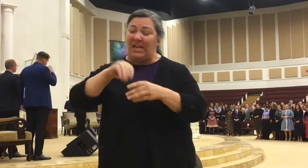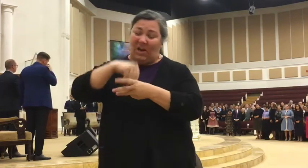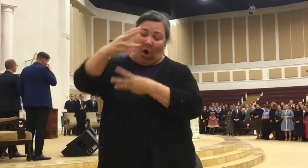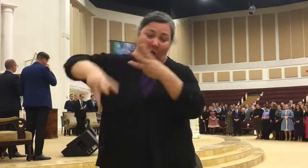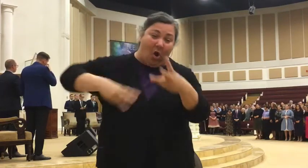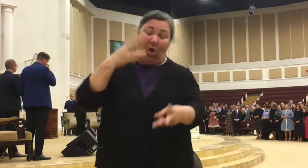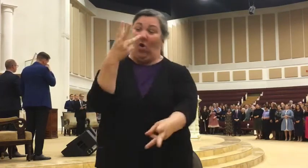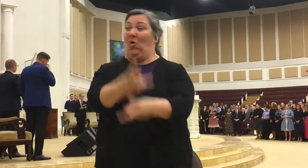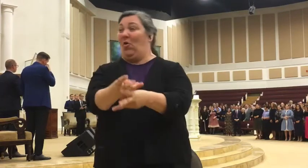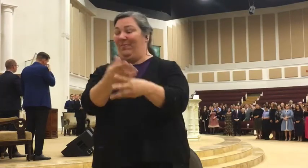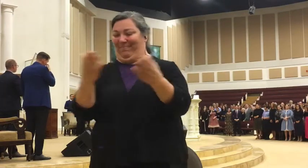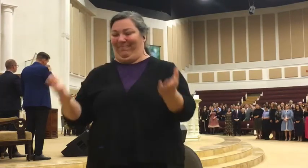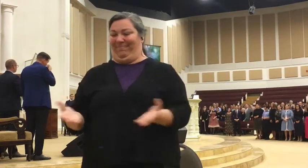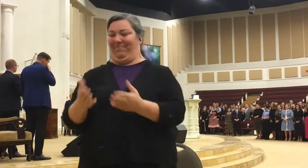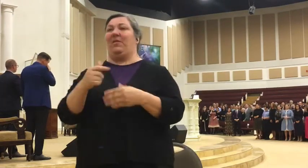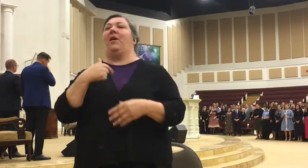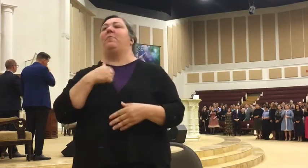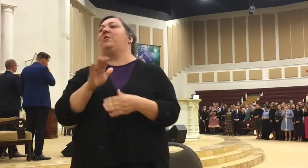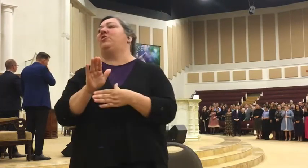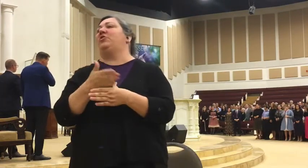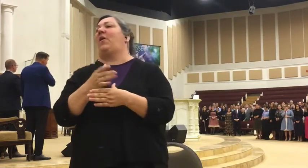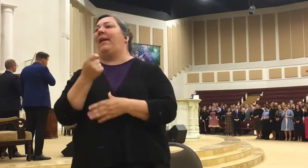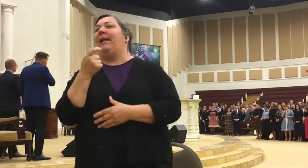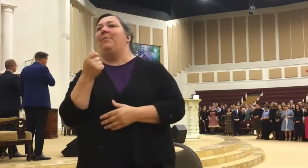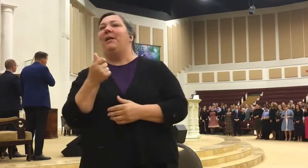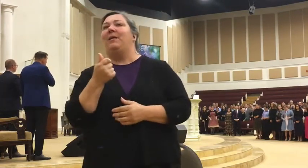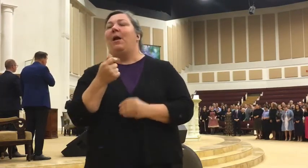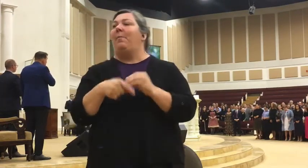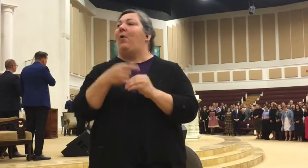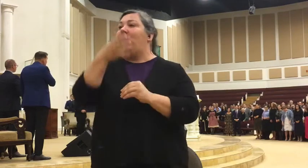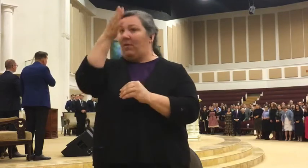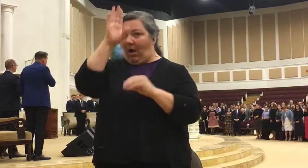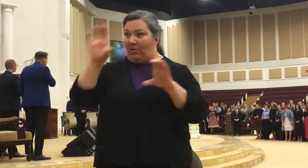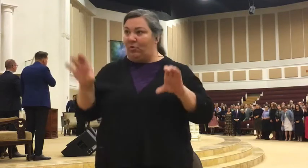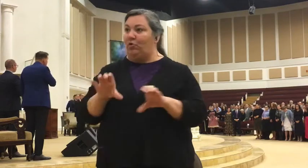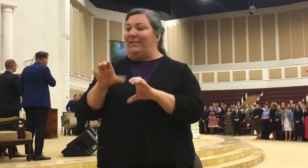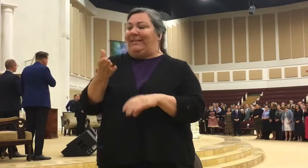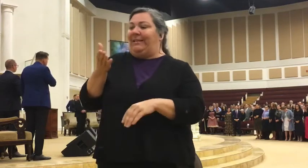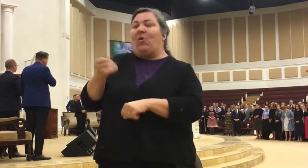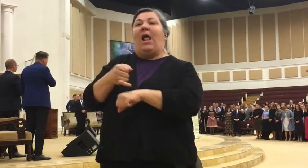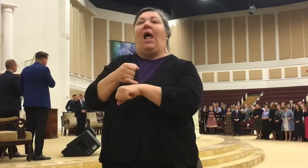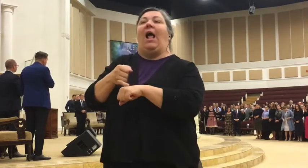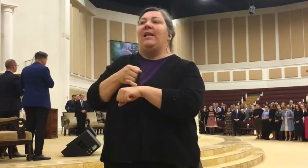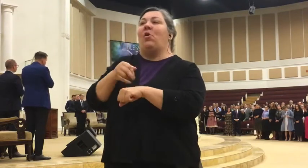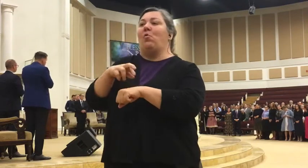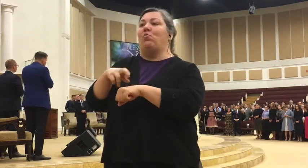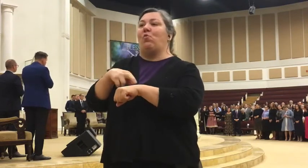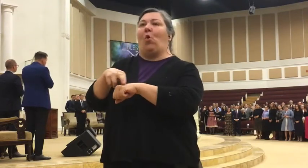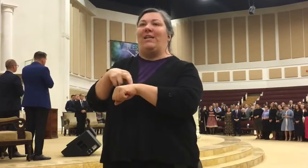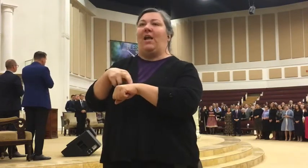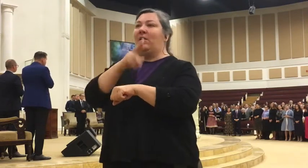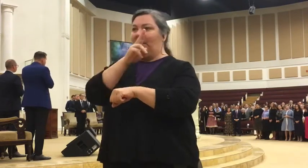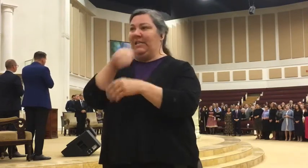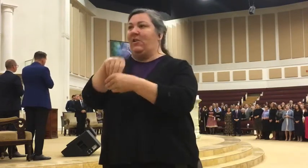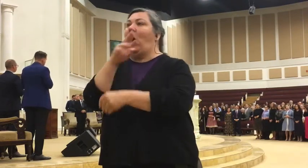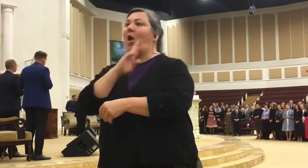and share just briefly what God is doing on the island of Roatan,